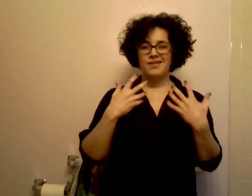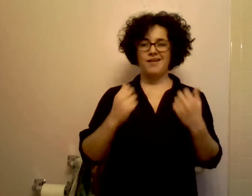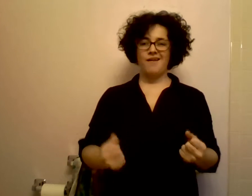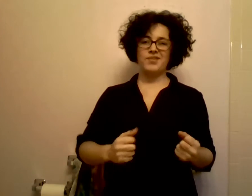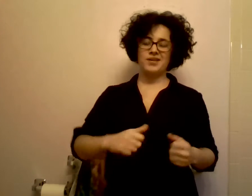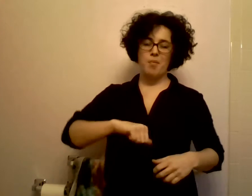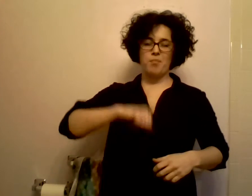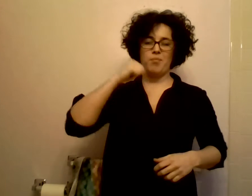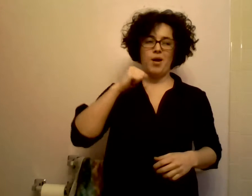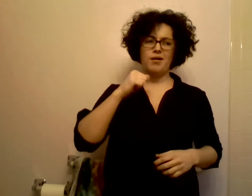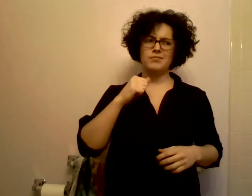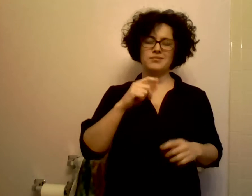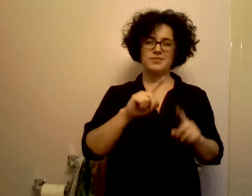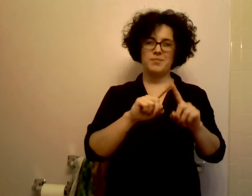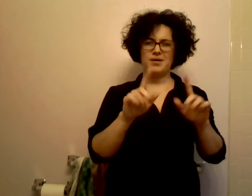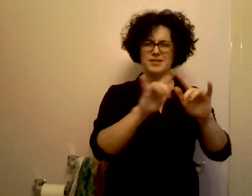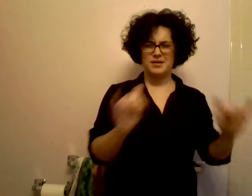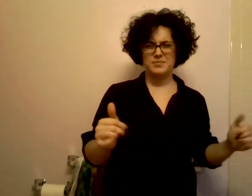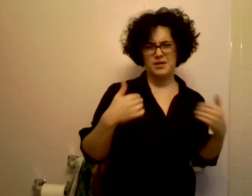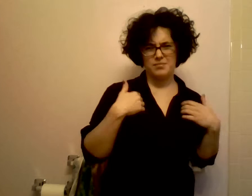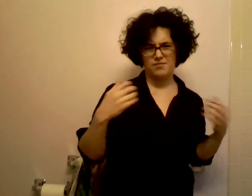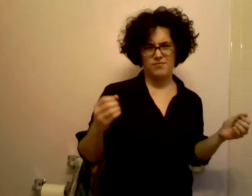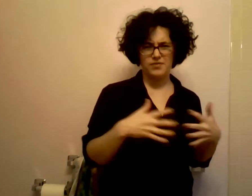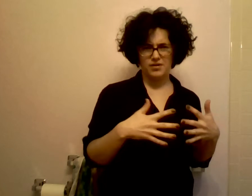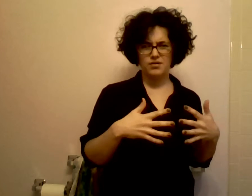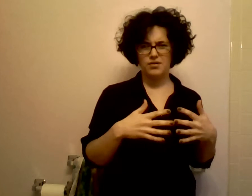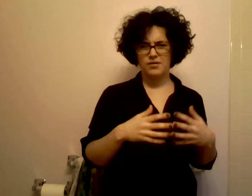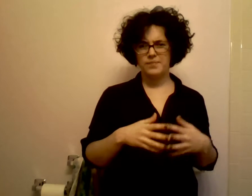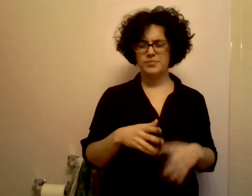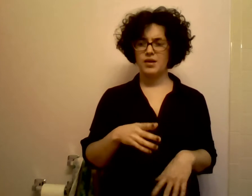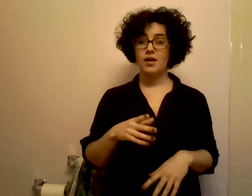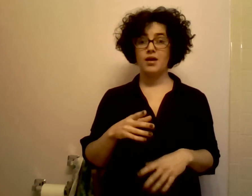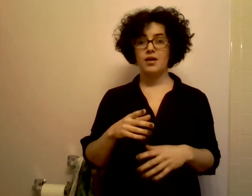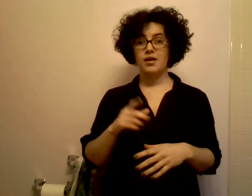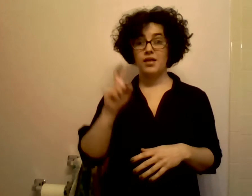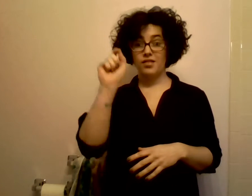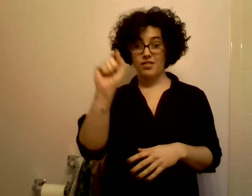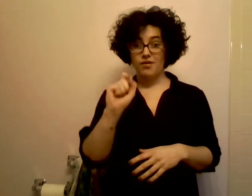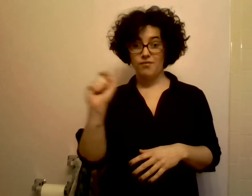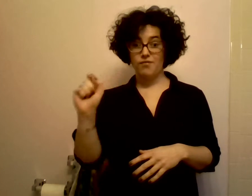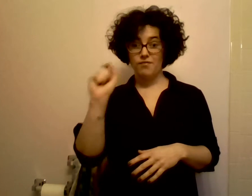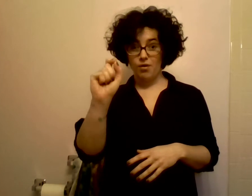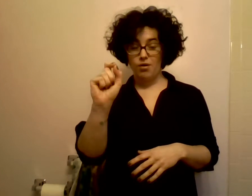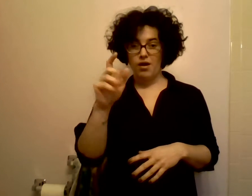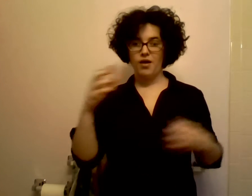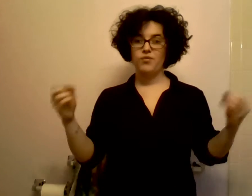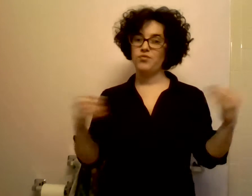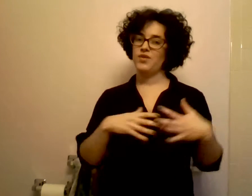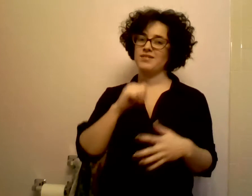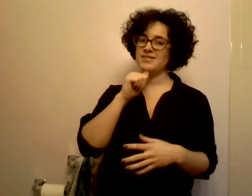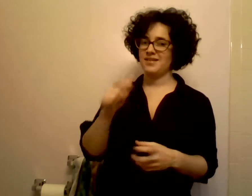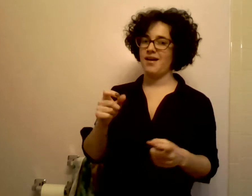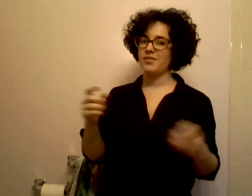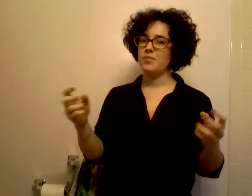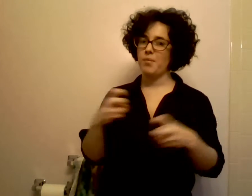fear. Therefore, fear is not the problem. What we do with the fear is what determines how